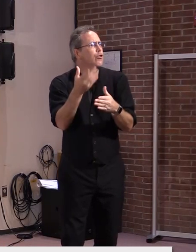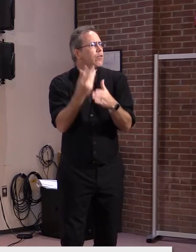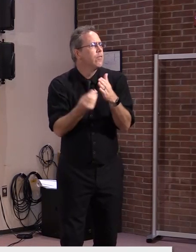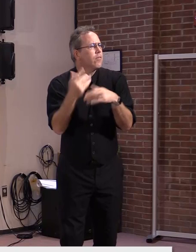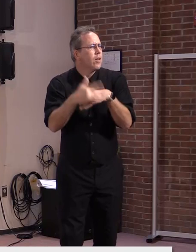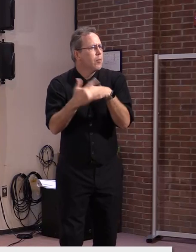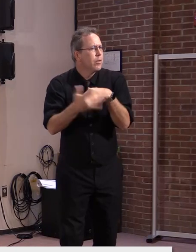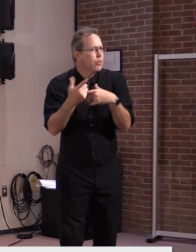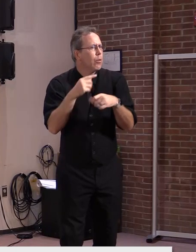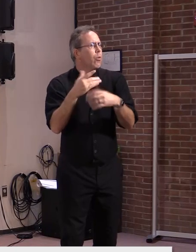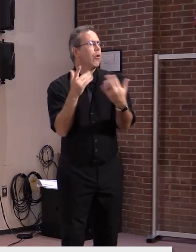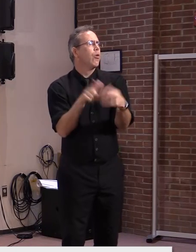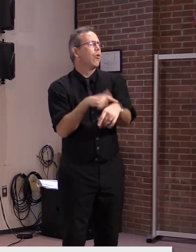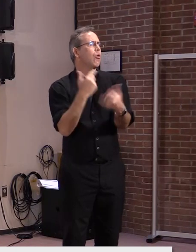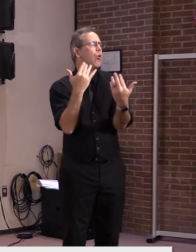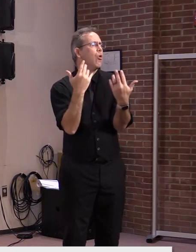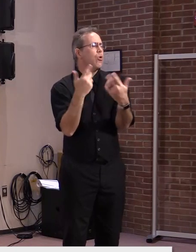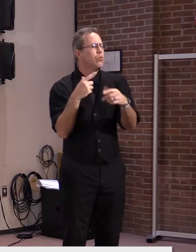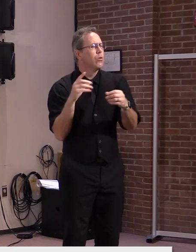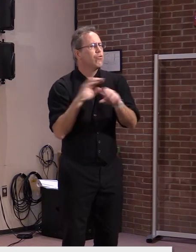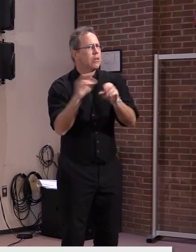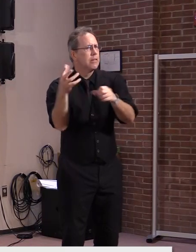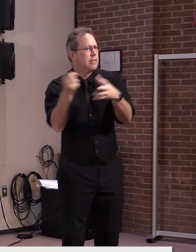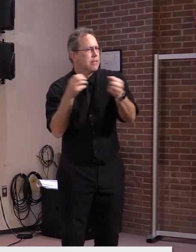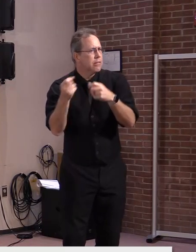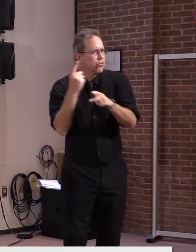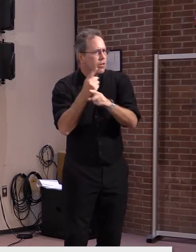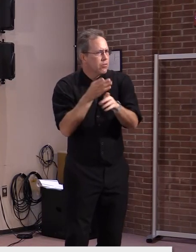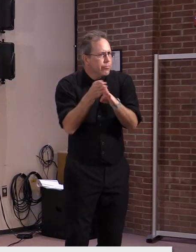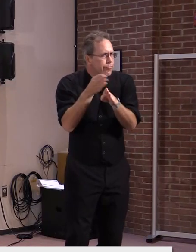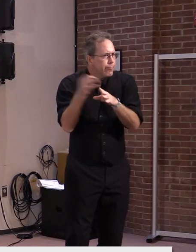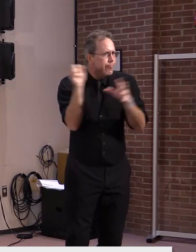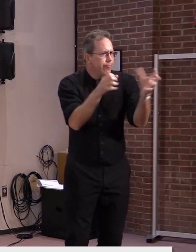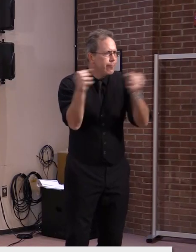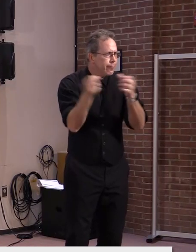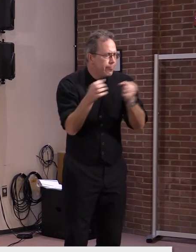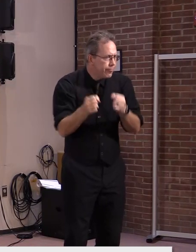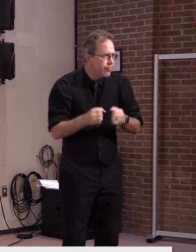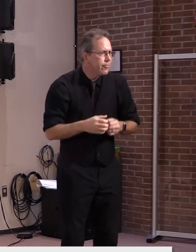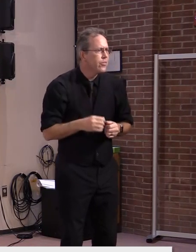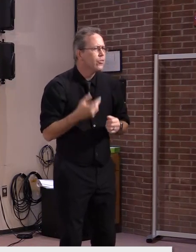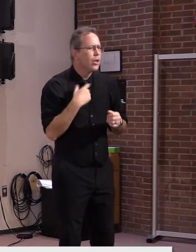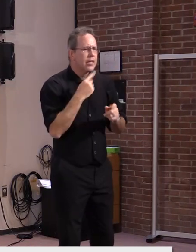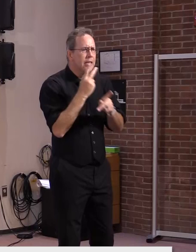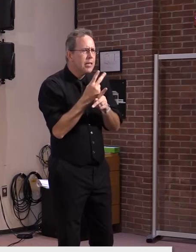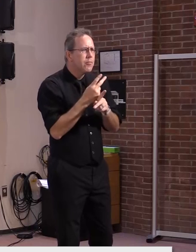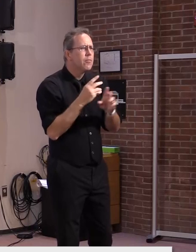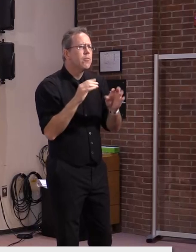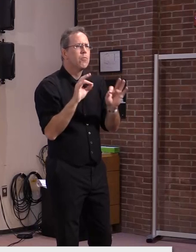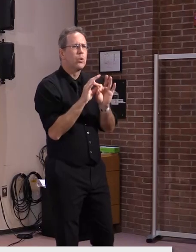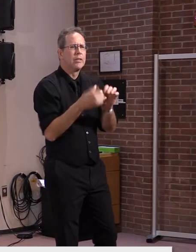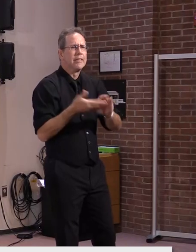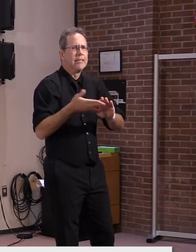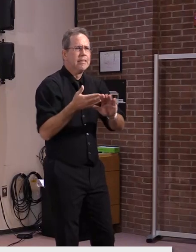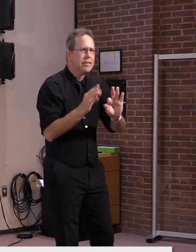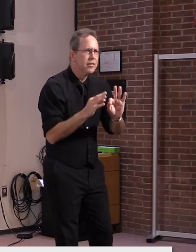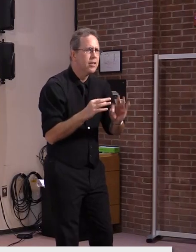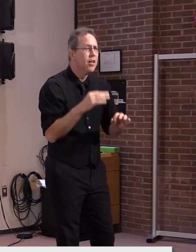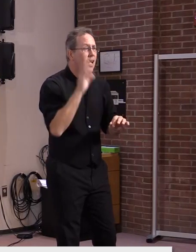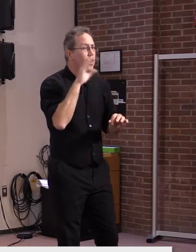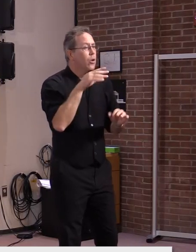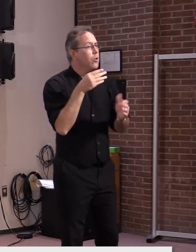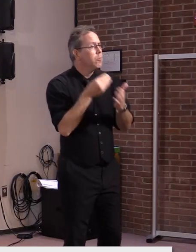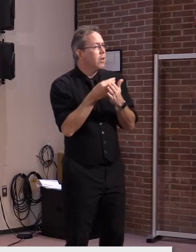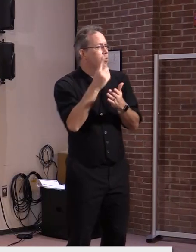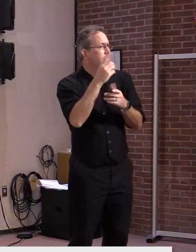how do we retain a workforce here? I think money is only one aspect of